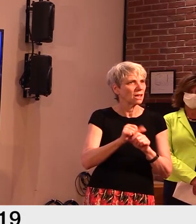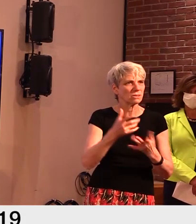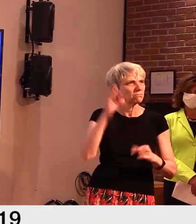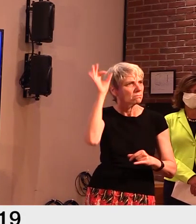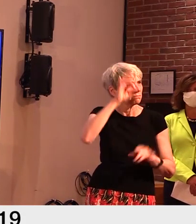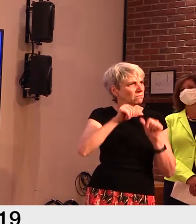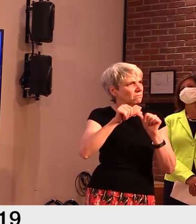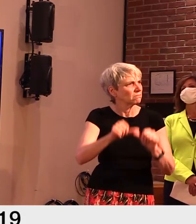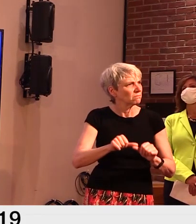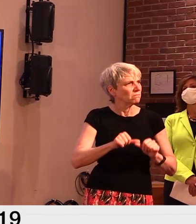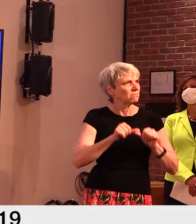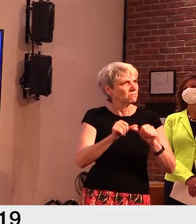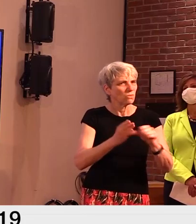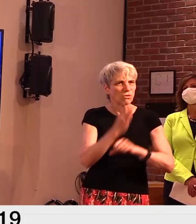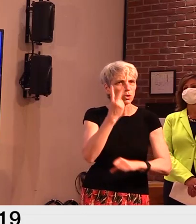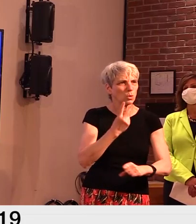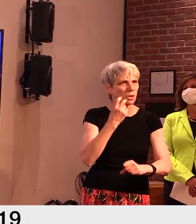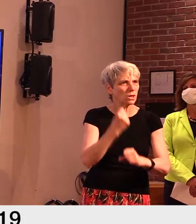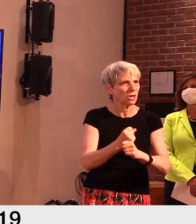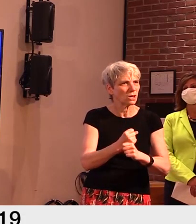Union's perspective, the